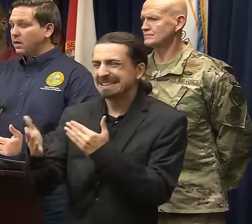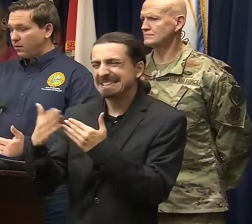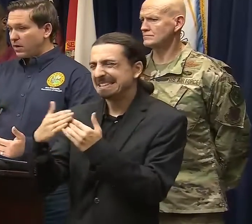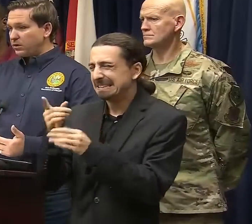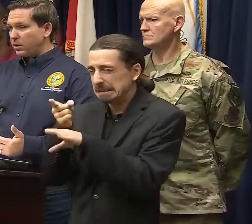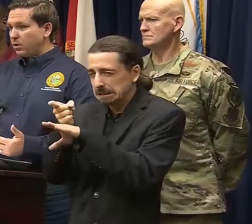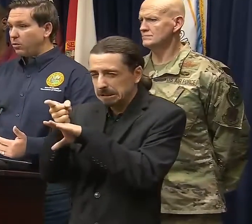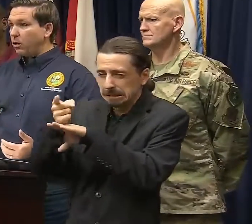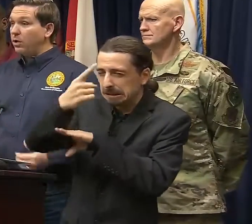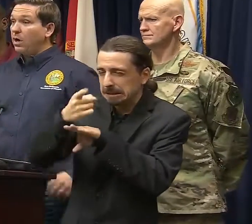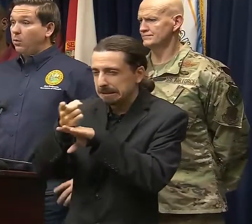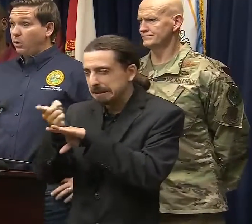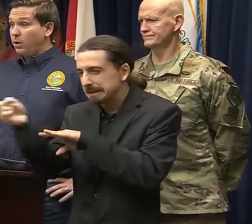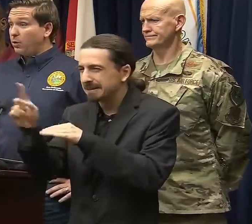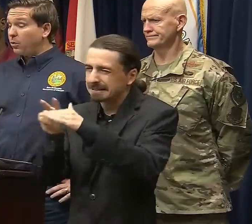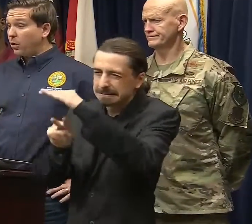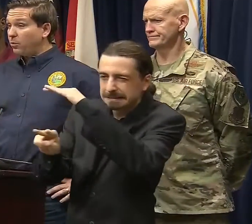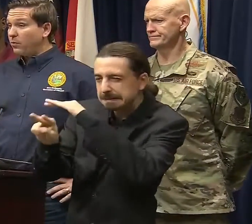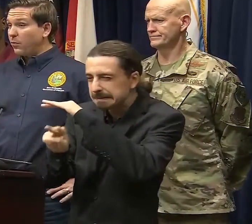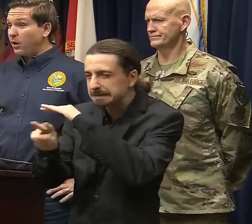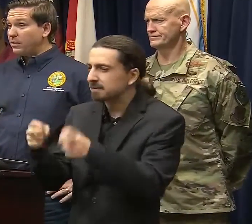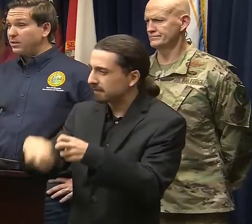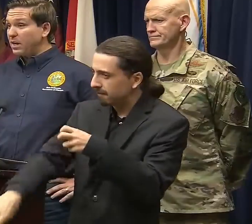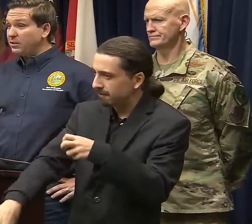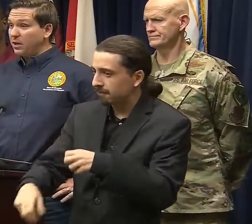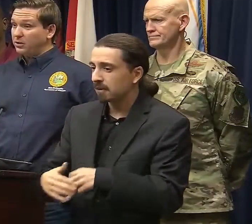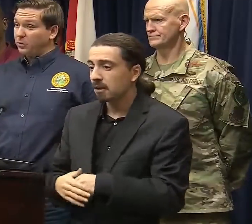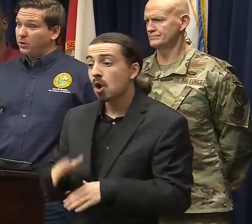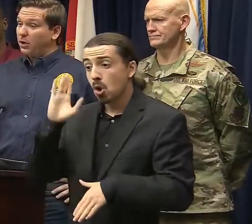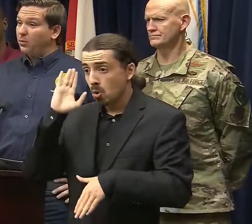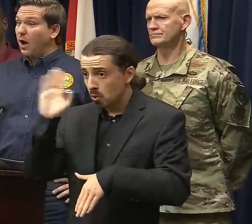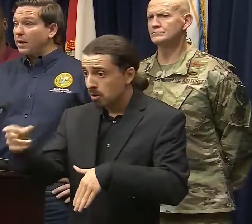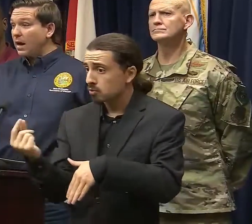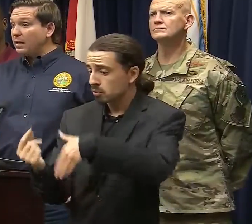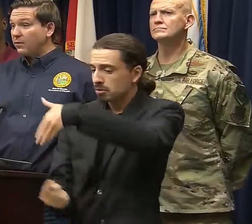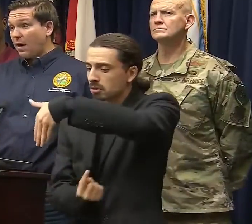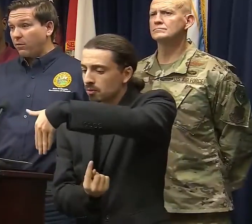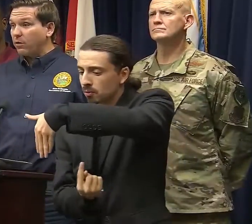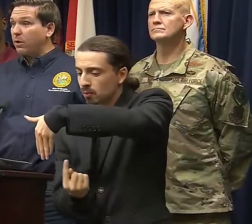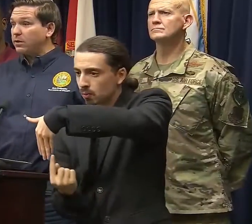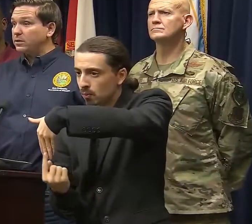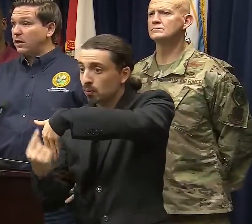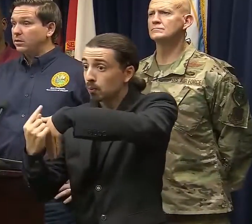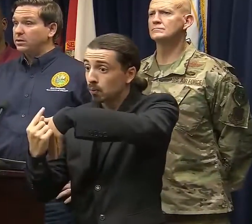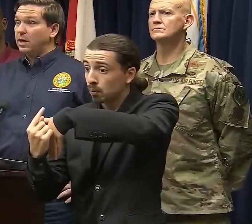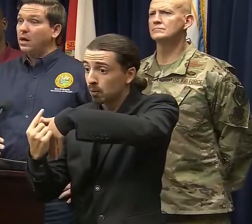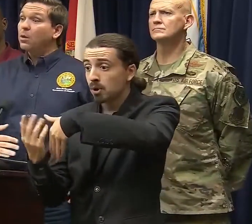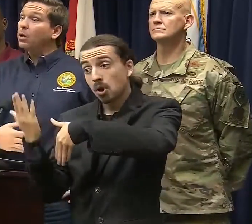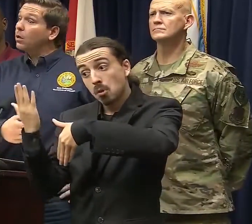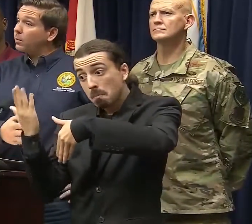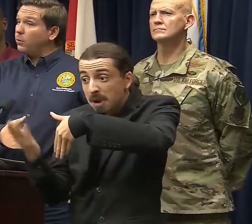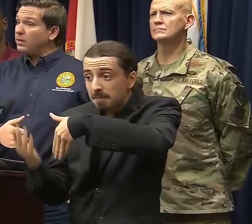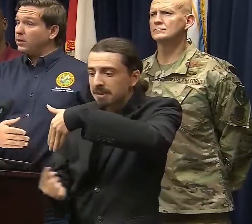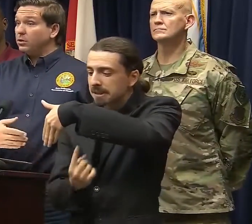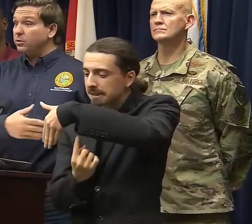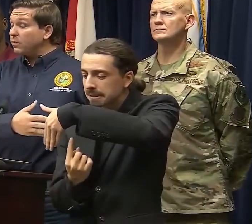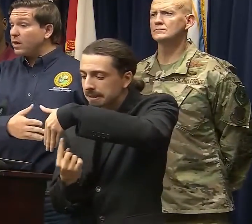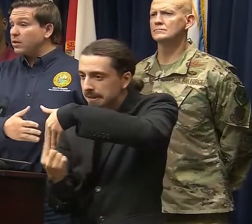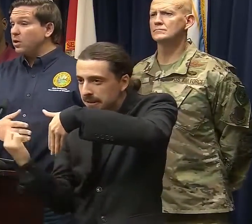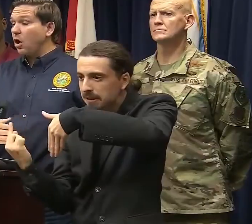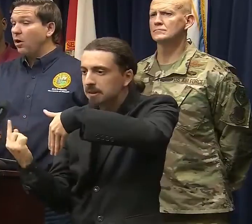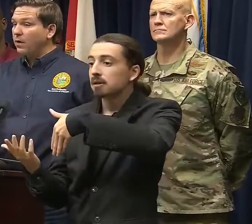west. It's going to eventually go north. Will it go north before it hits the East Coast? Will it go ride 95? Will it go up the center of the state? Will it go up the West